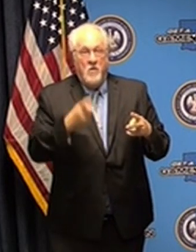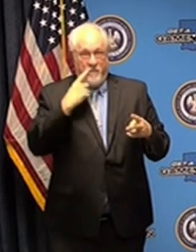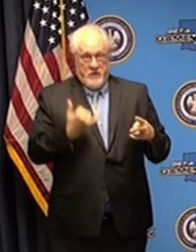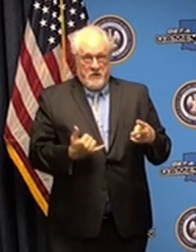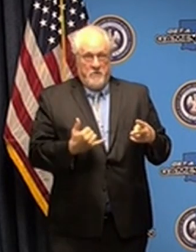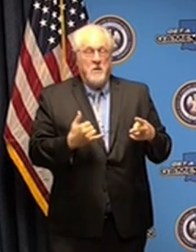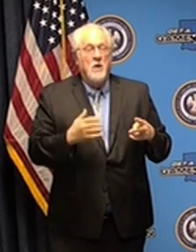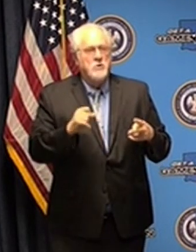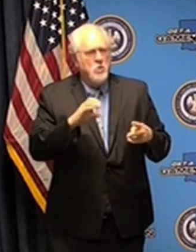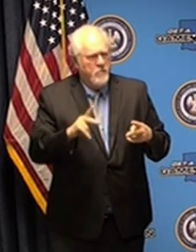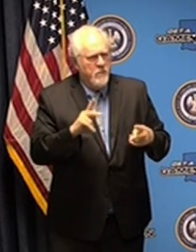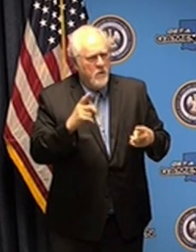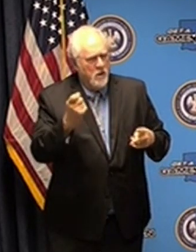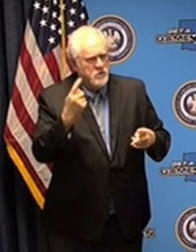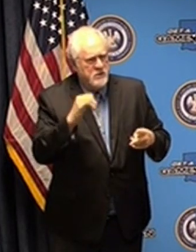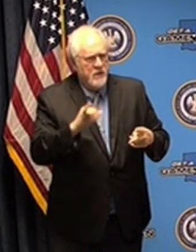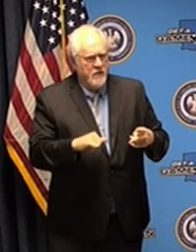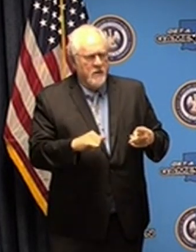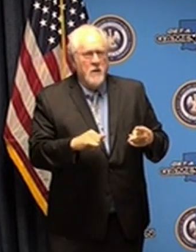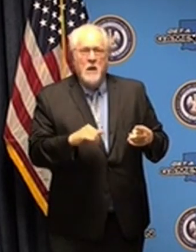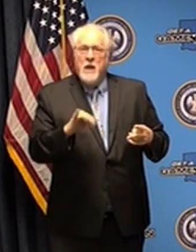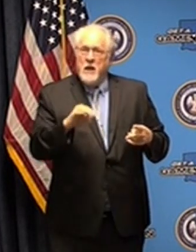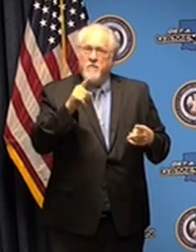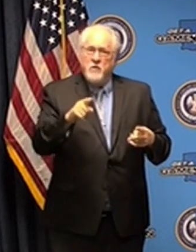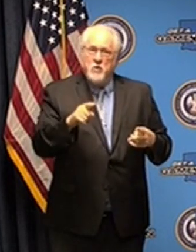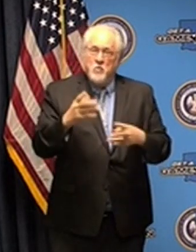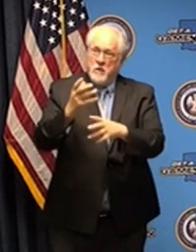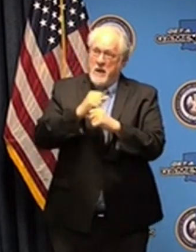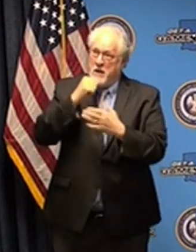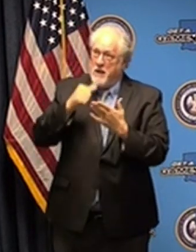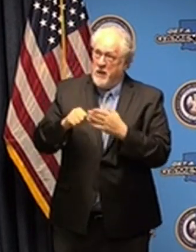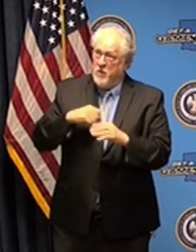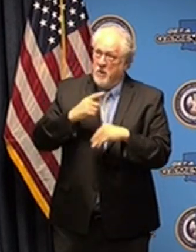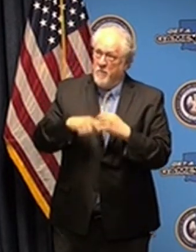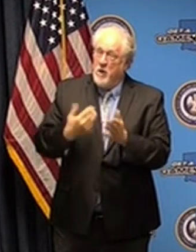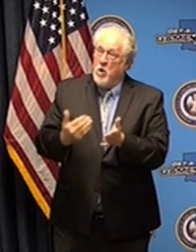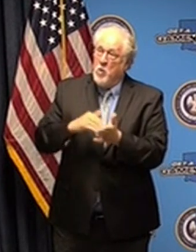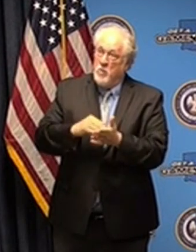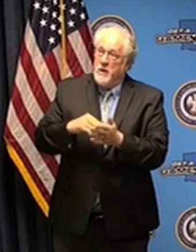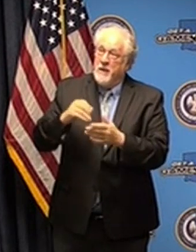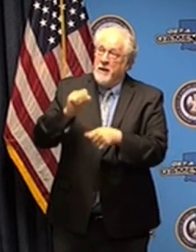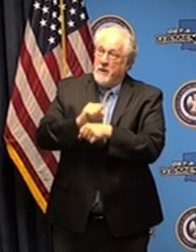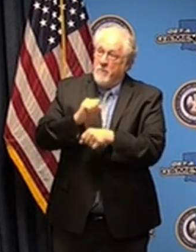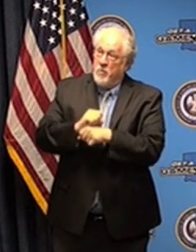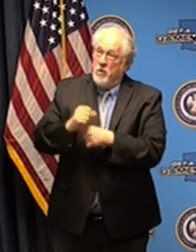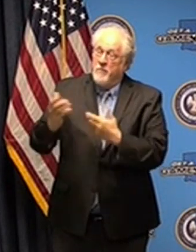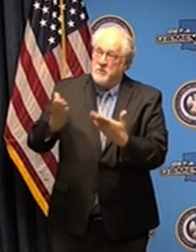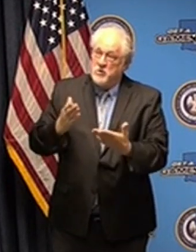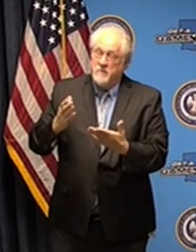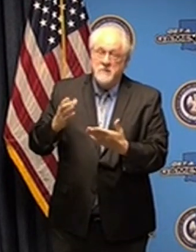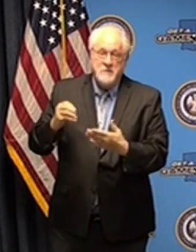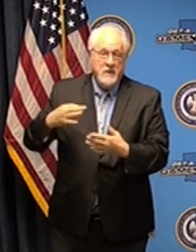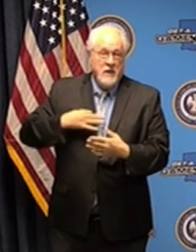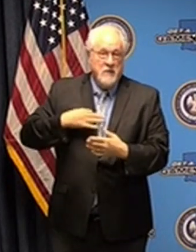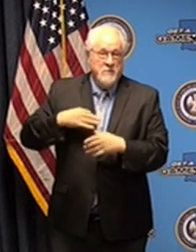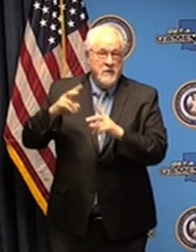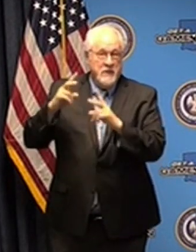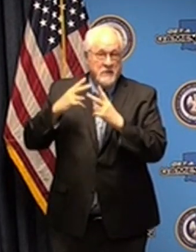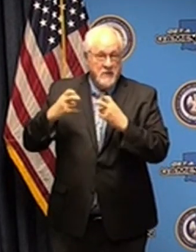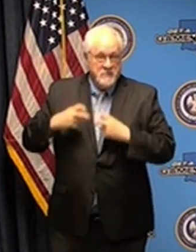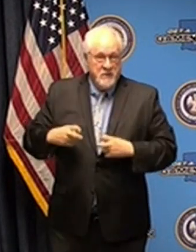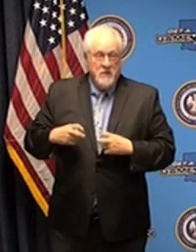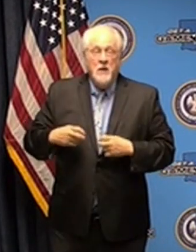for the time being. So people should understand that. If you've received a letter pertaining to the reemployment services and eligibility assessment, know